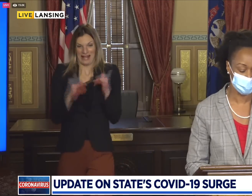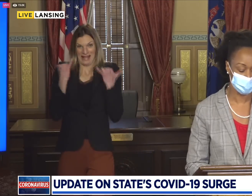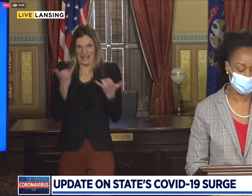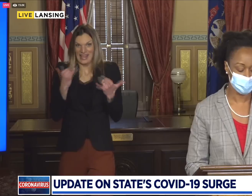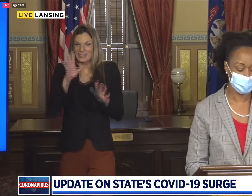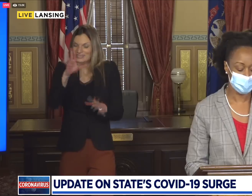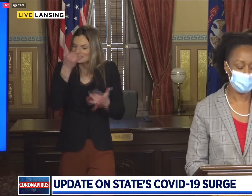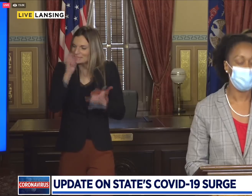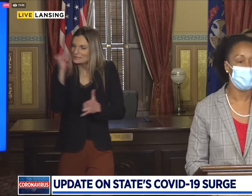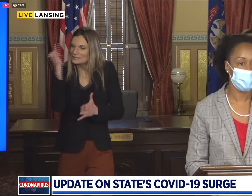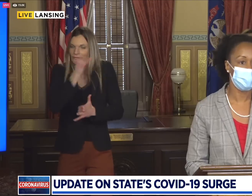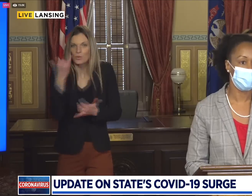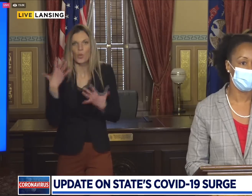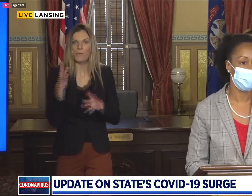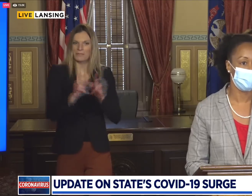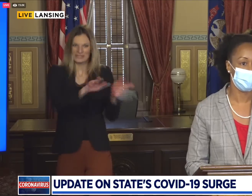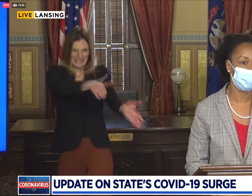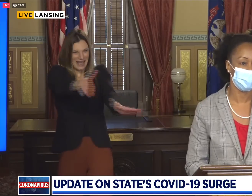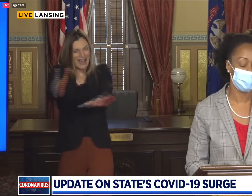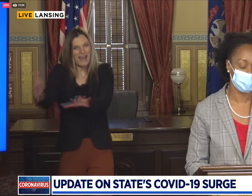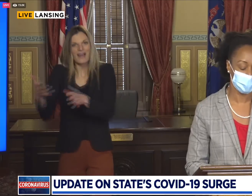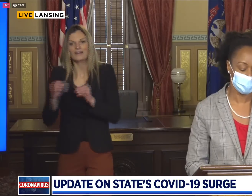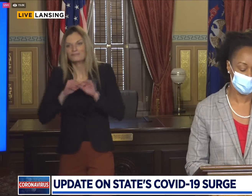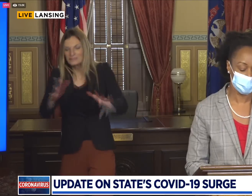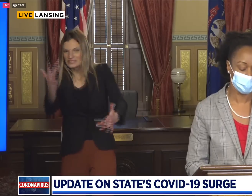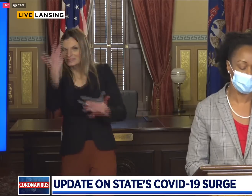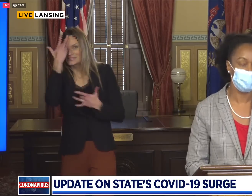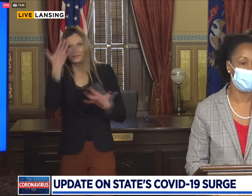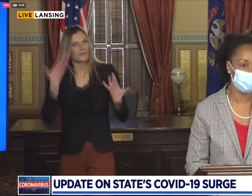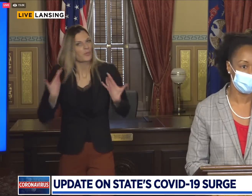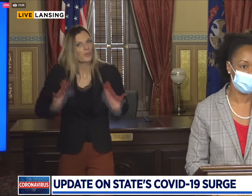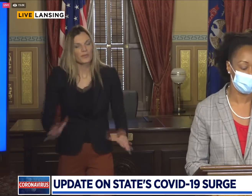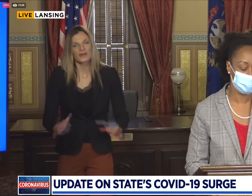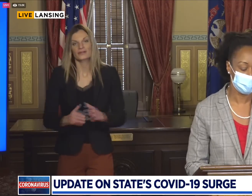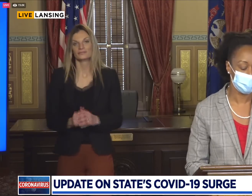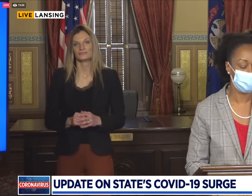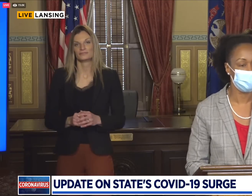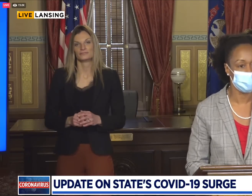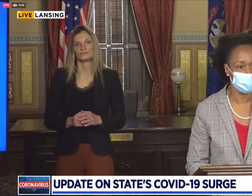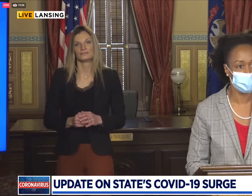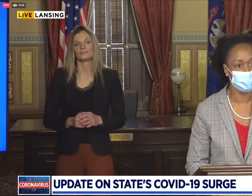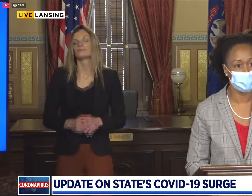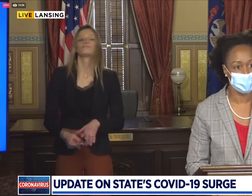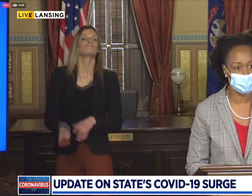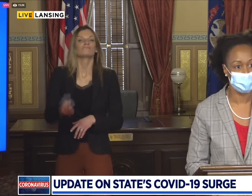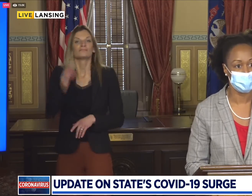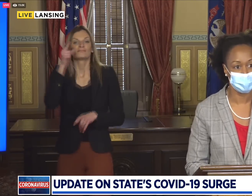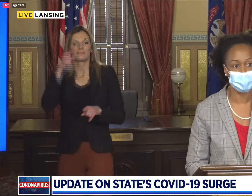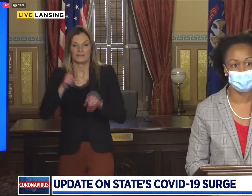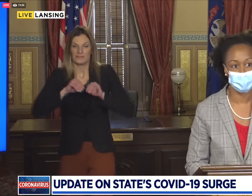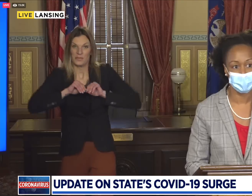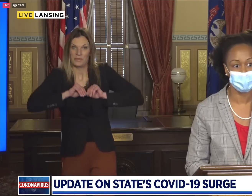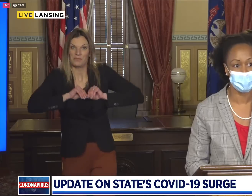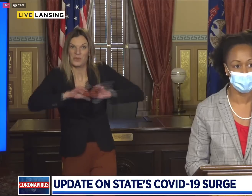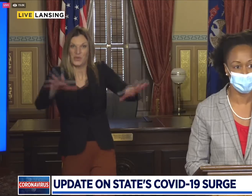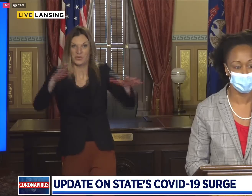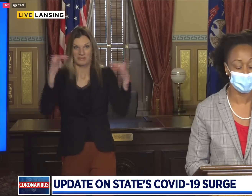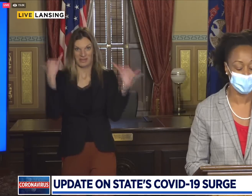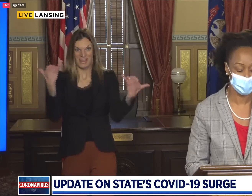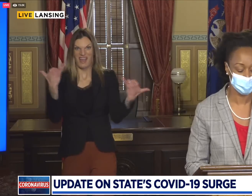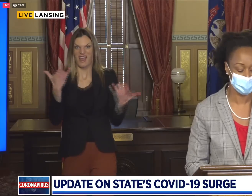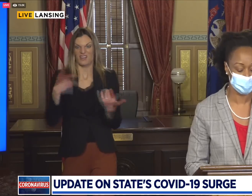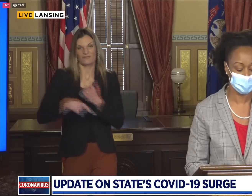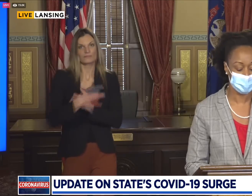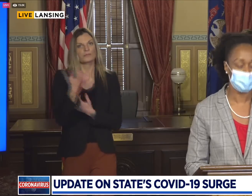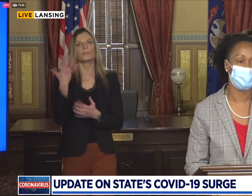possible. We are potentially looking at some of the deadliest, most grim days of this entire pandemic